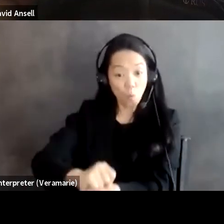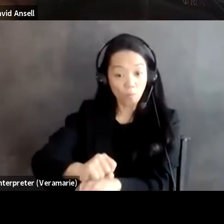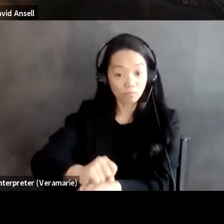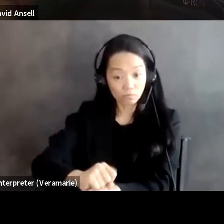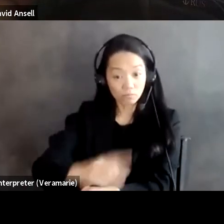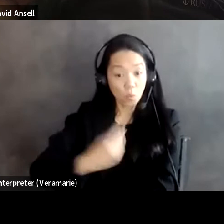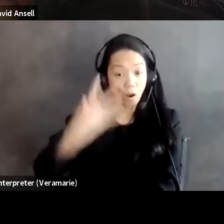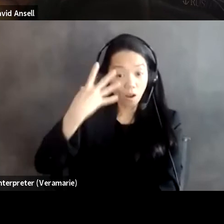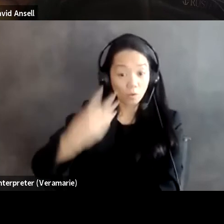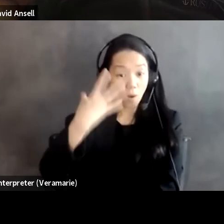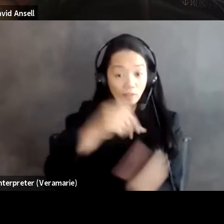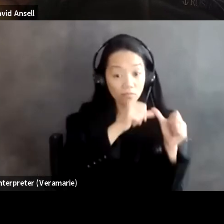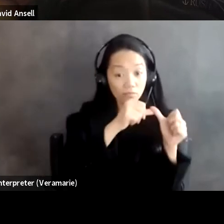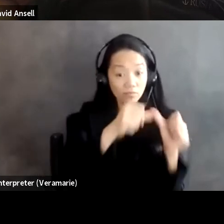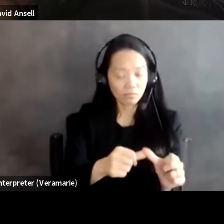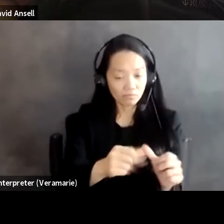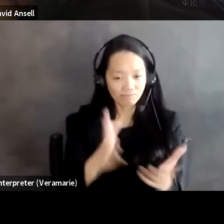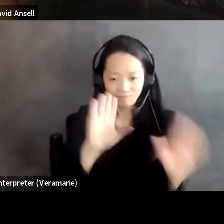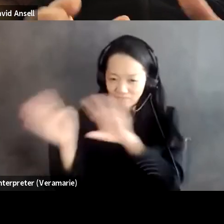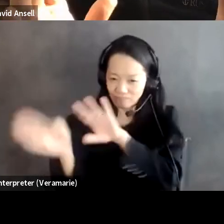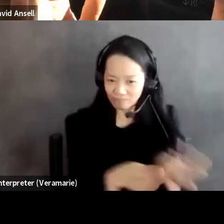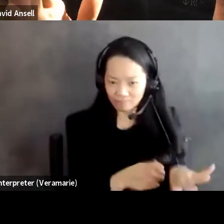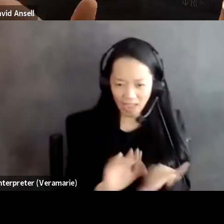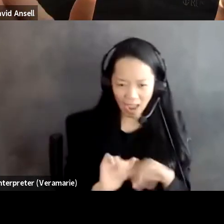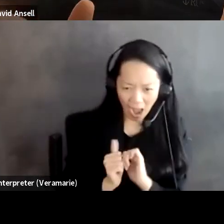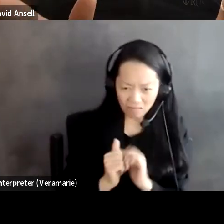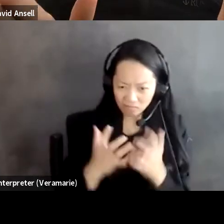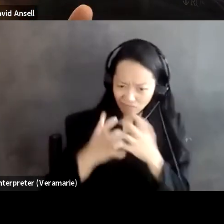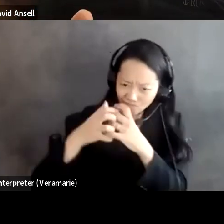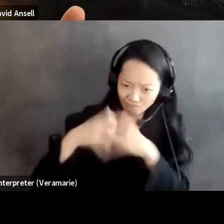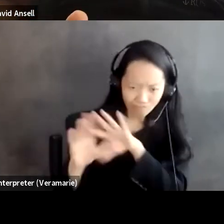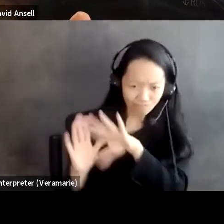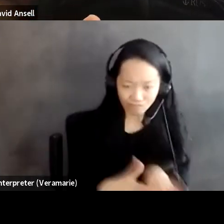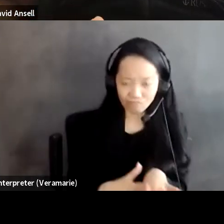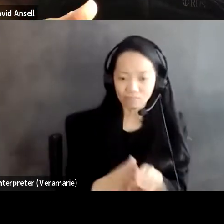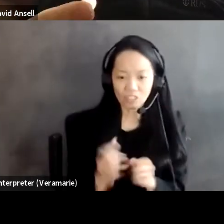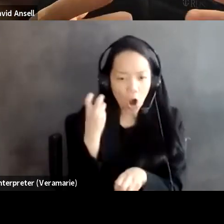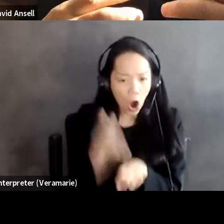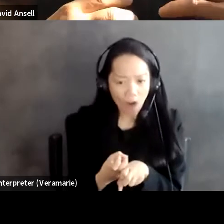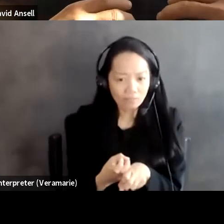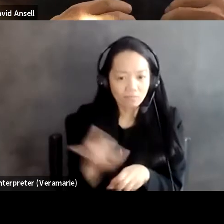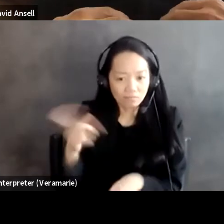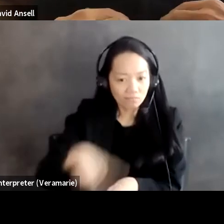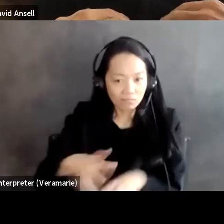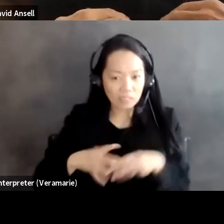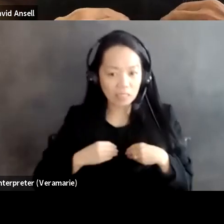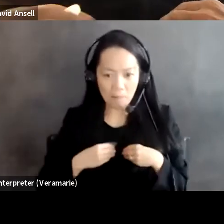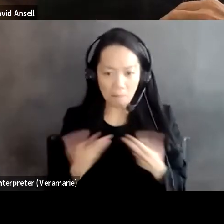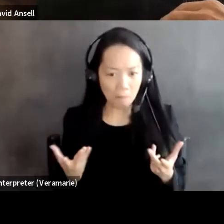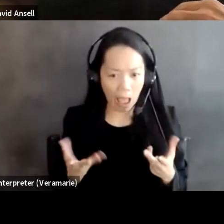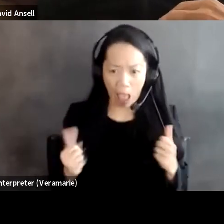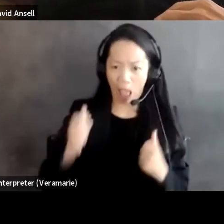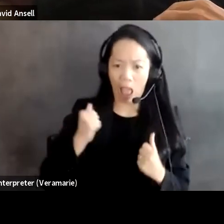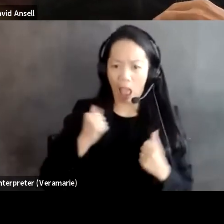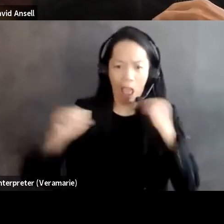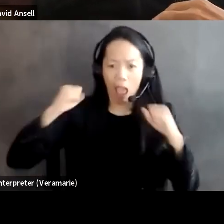it's hard to see how we can dismantle them. So the first thing that people have to do is, and this is for